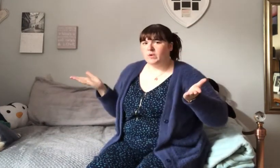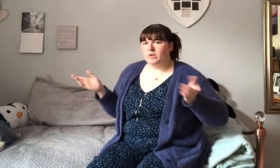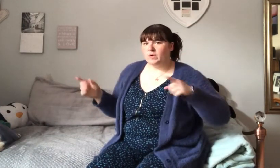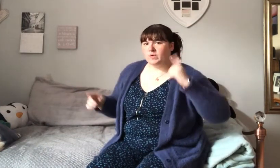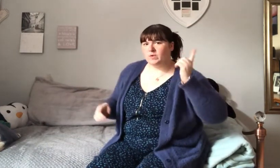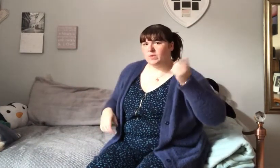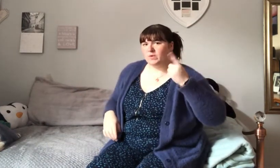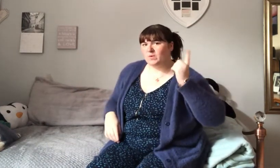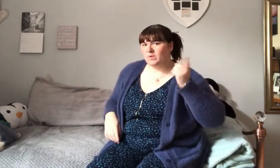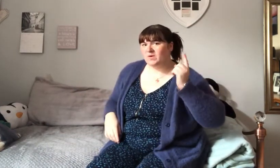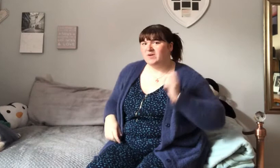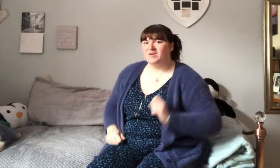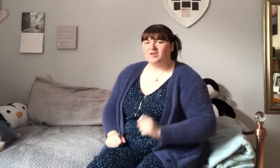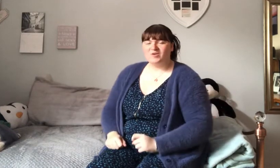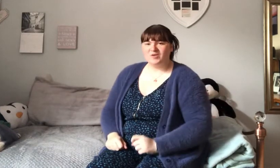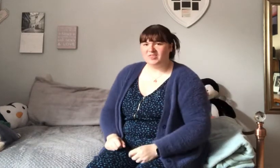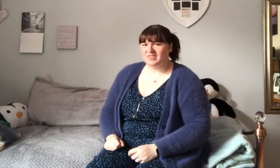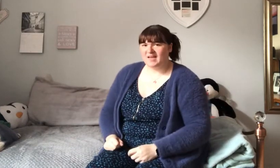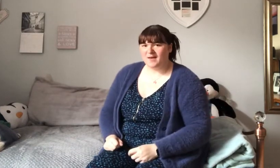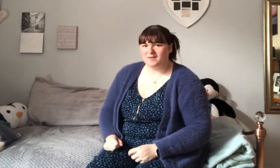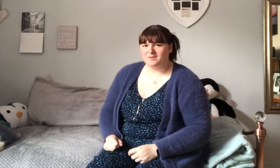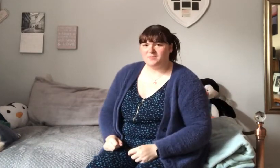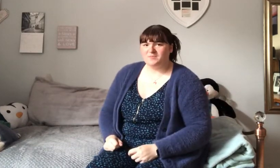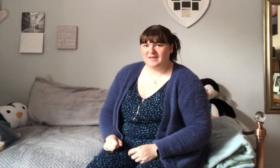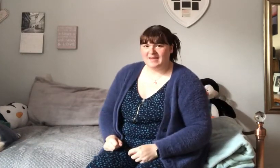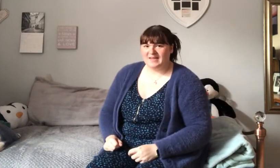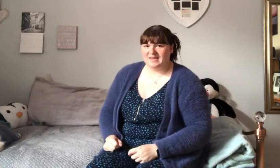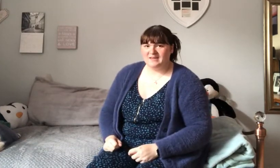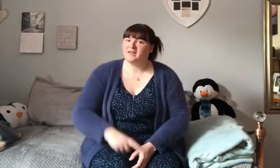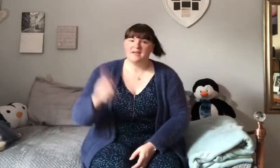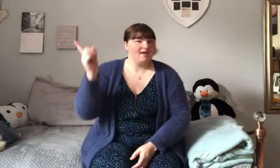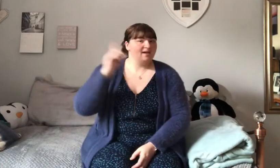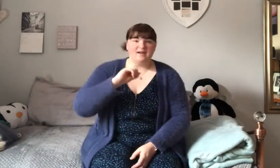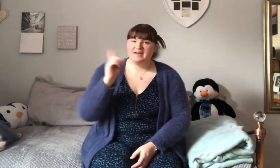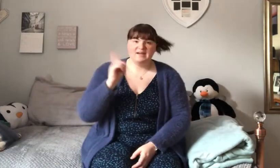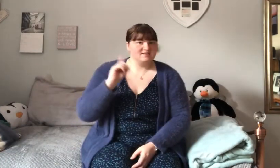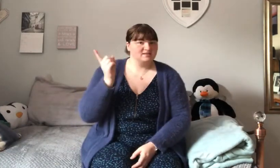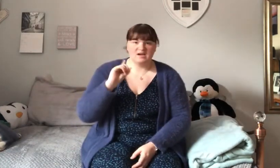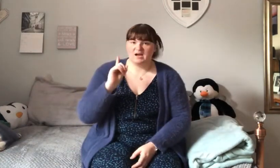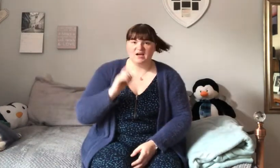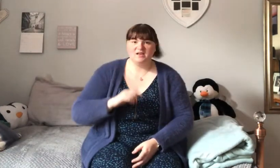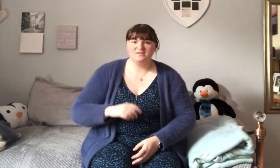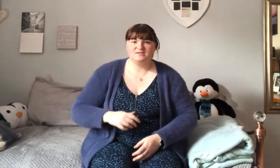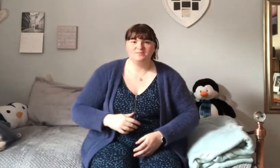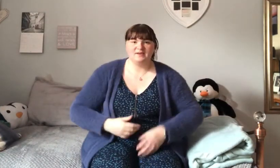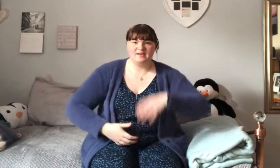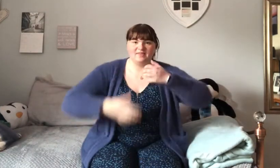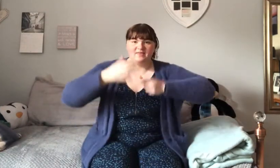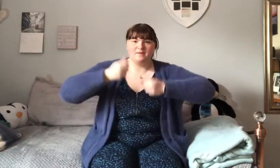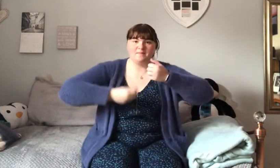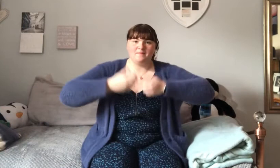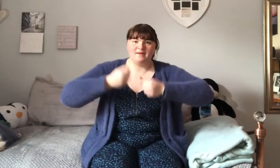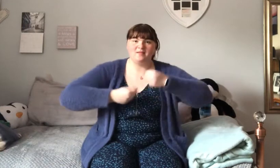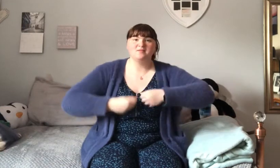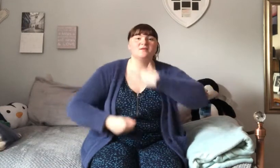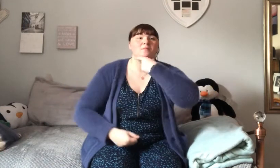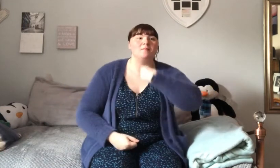Who could that be? It can't be the